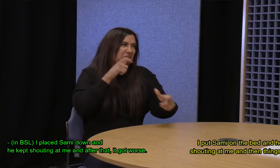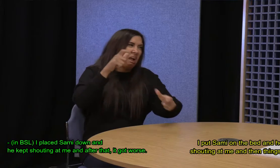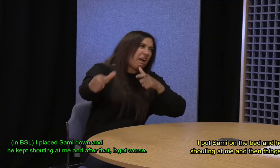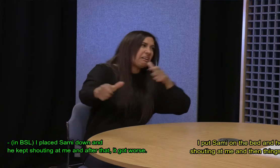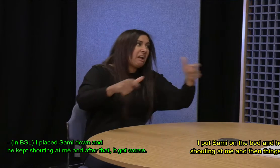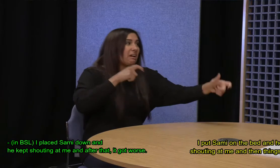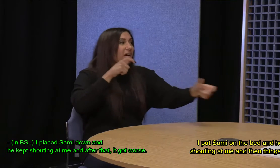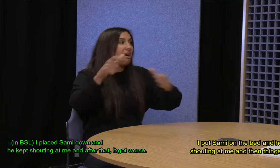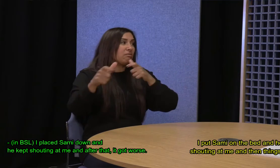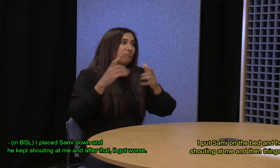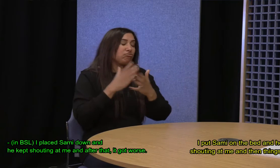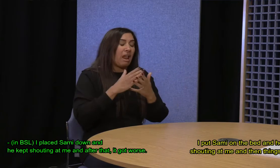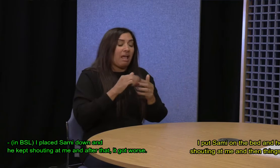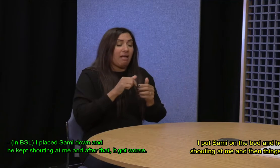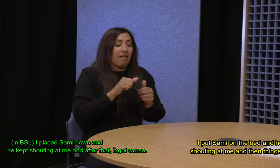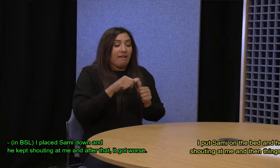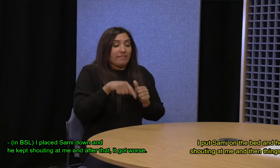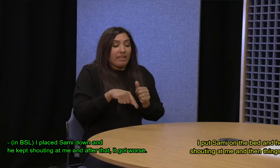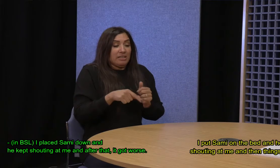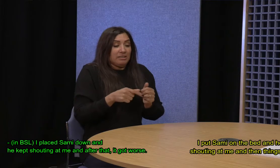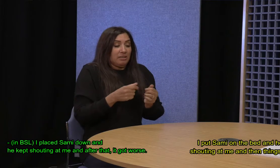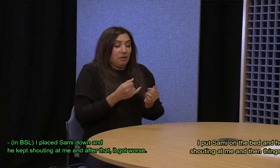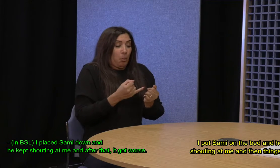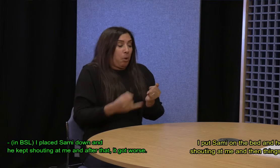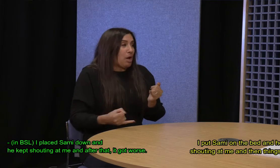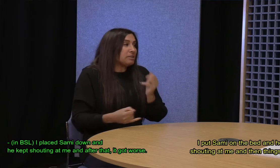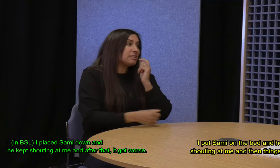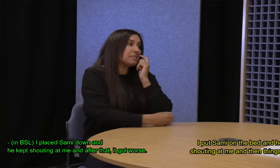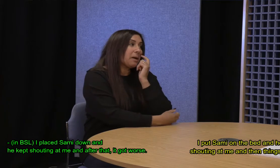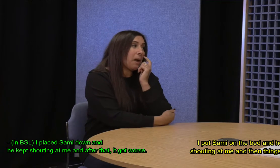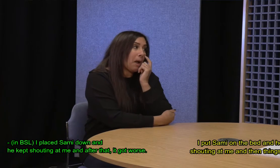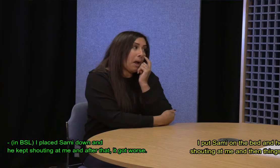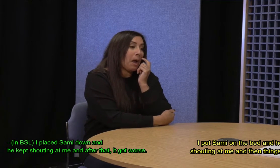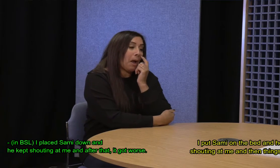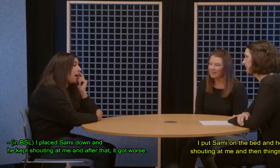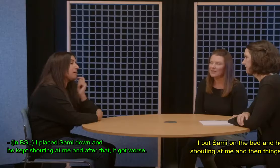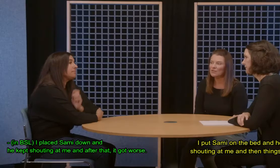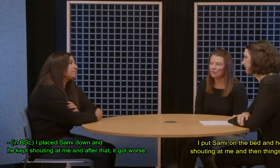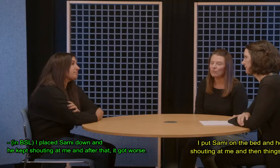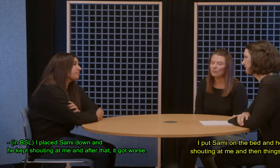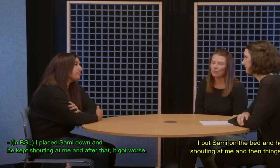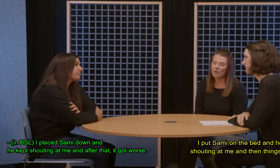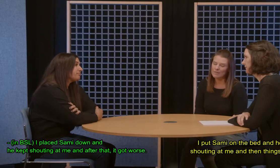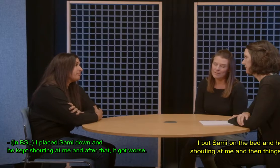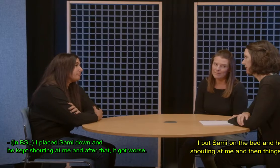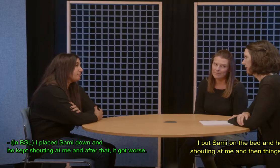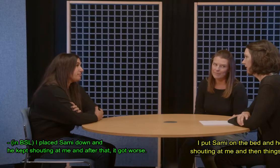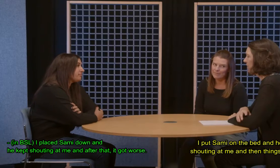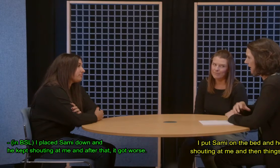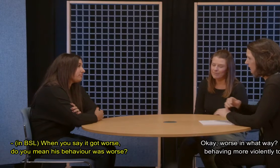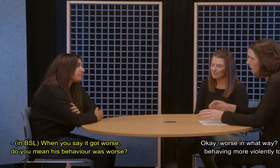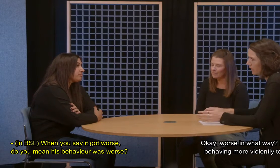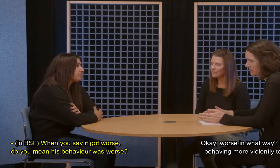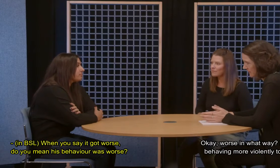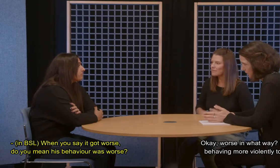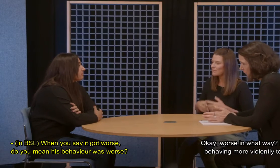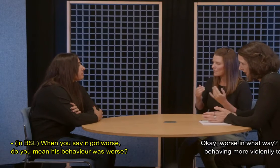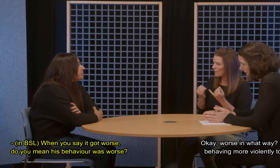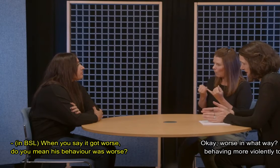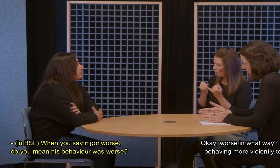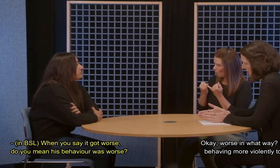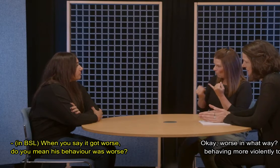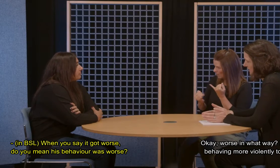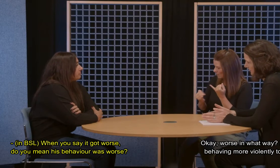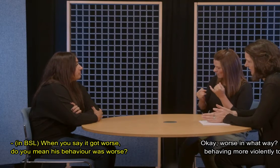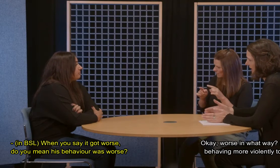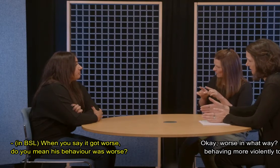put Sammy on the bed and he continued shouting at me, and then things got worse. Okay, worse in what way?